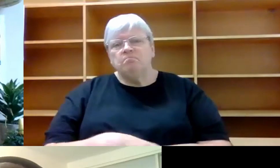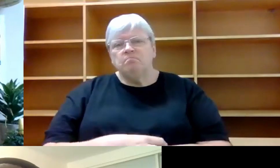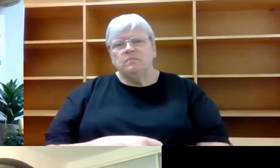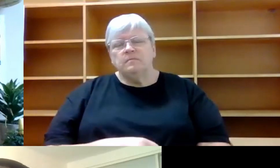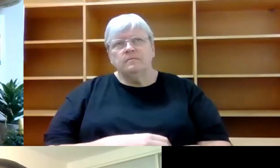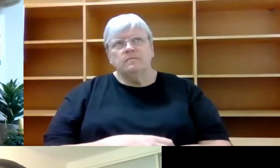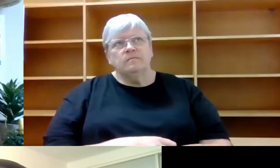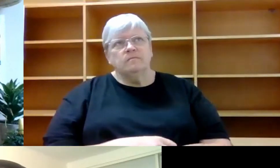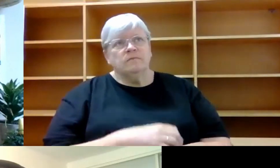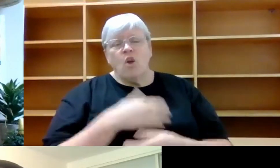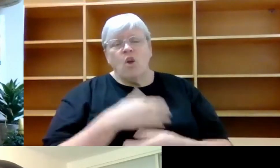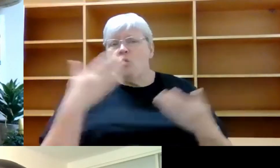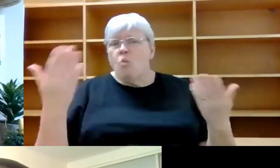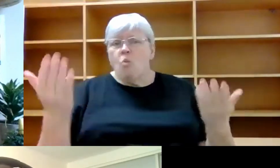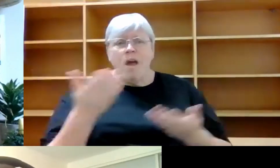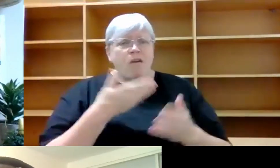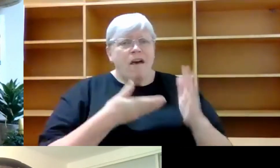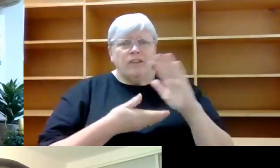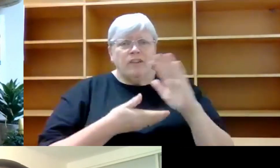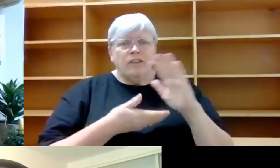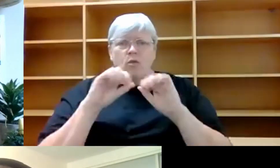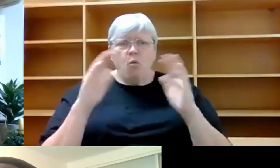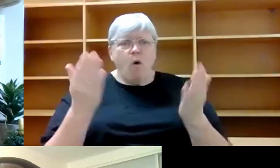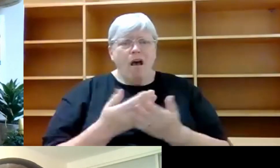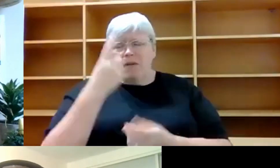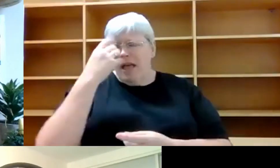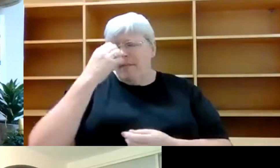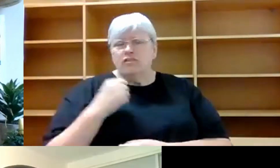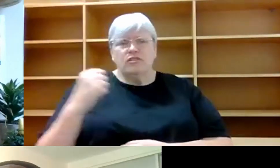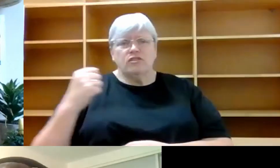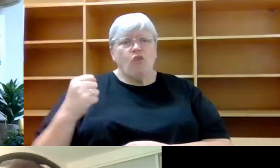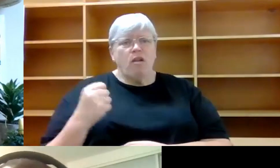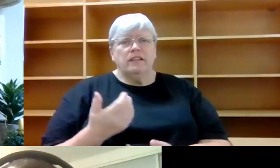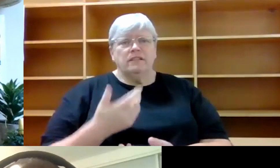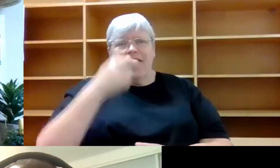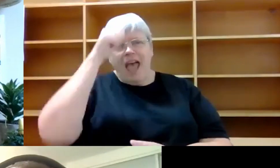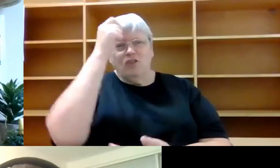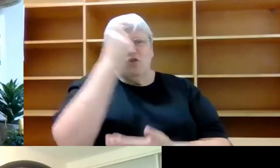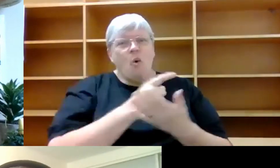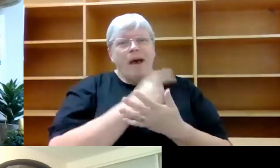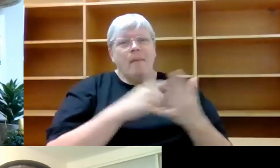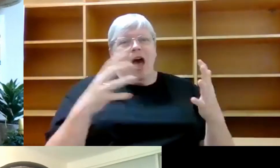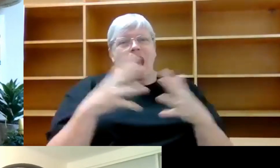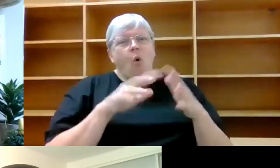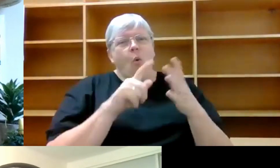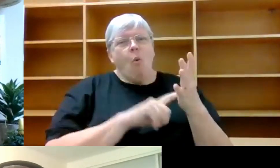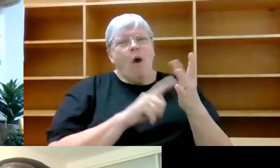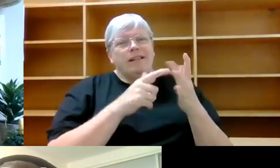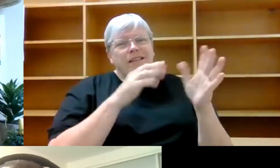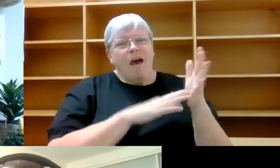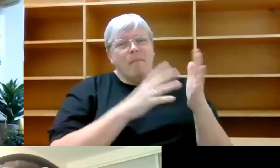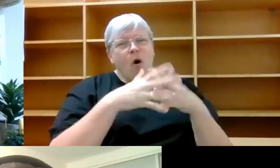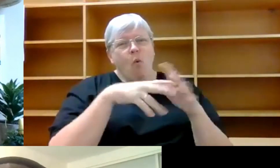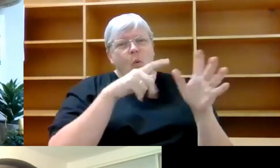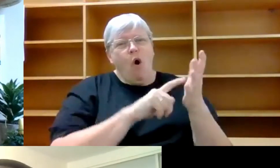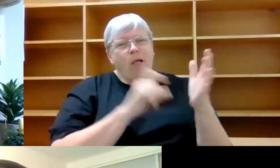Wherever you go in the world, whether it's Scotland, obviously I know about William Wallace and what he means to Scots, and how proud